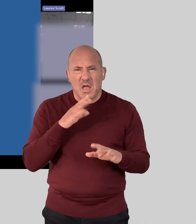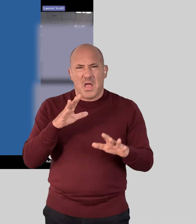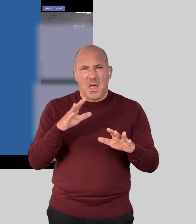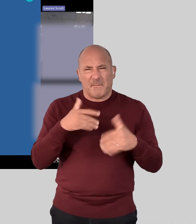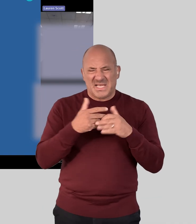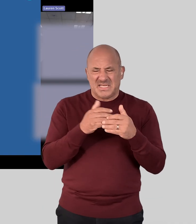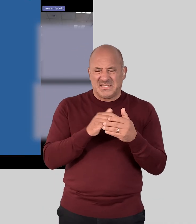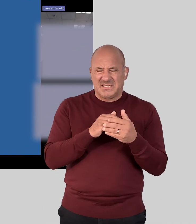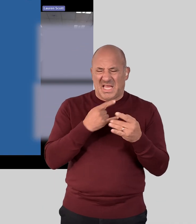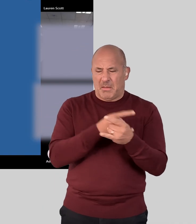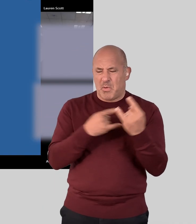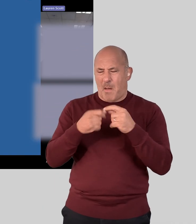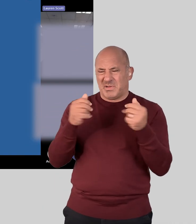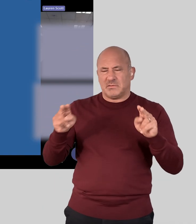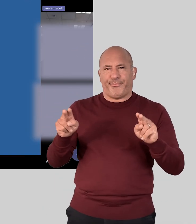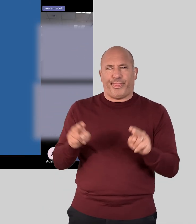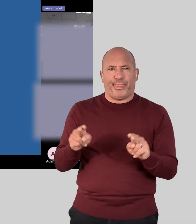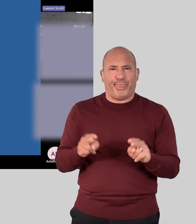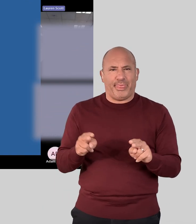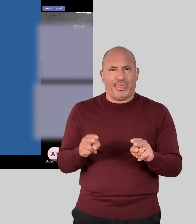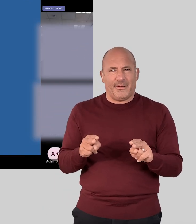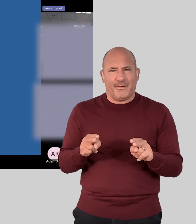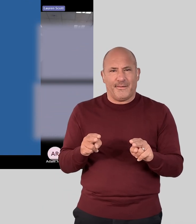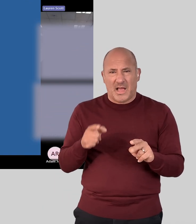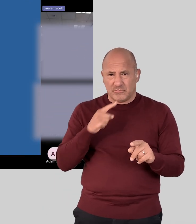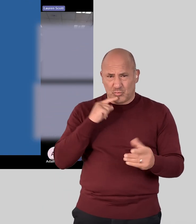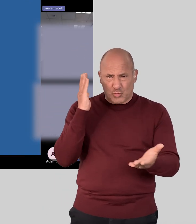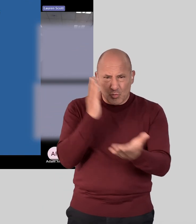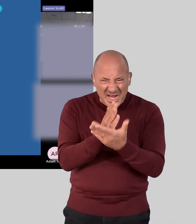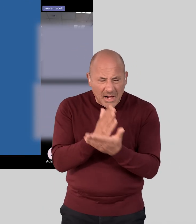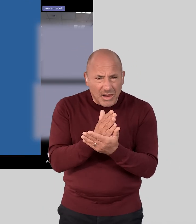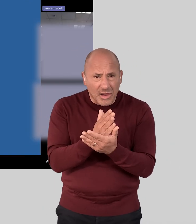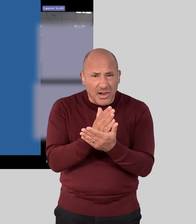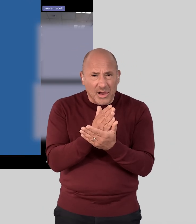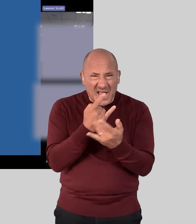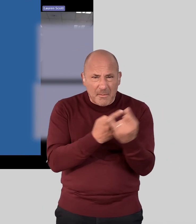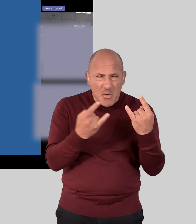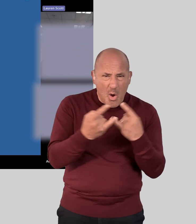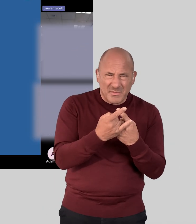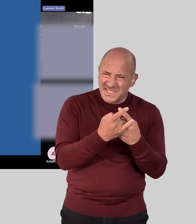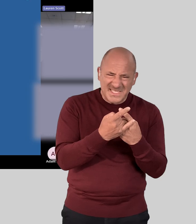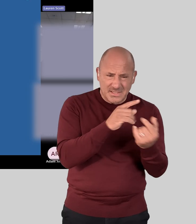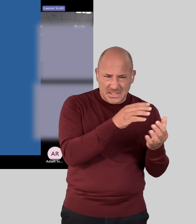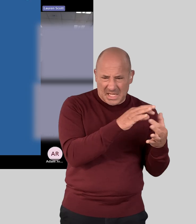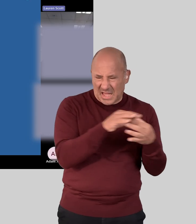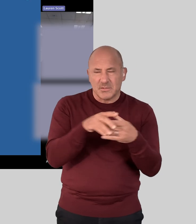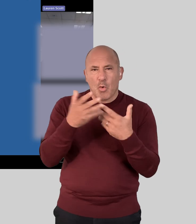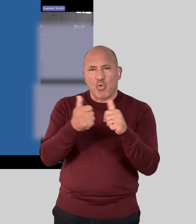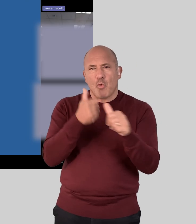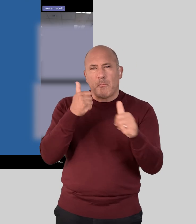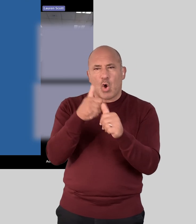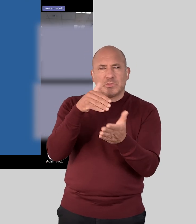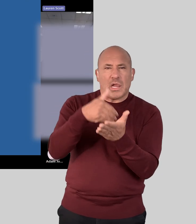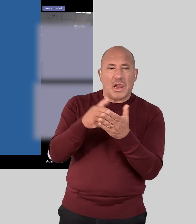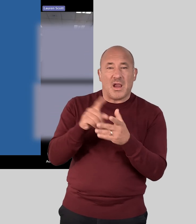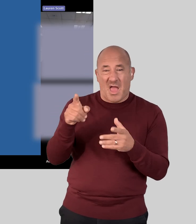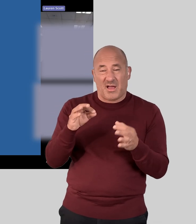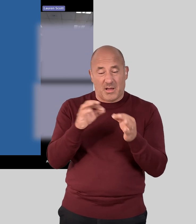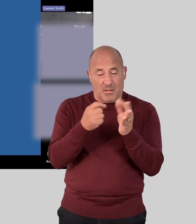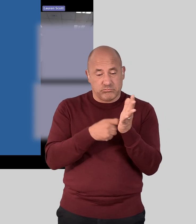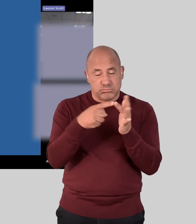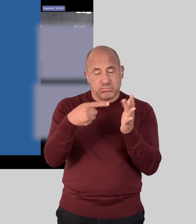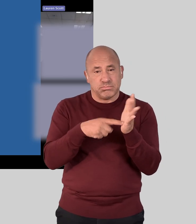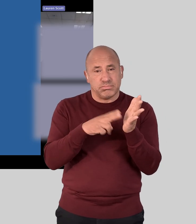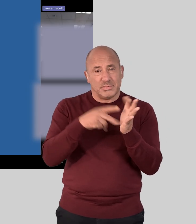commercial dance and a bit of a dilution in hip hop and its authenticity as it kind of enters these